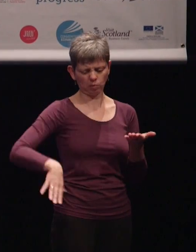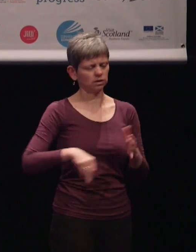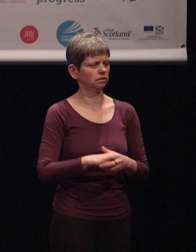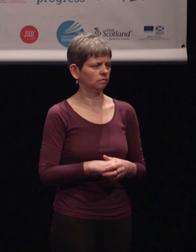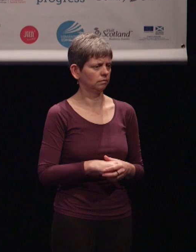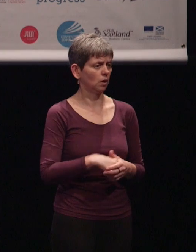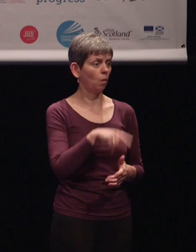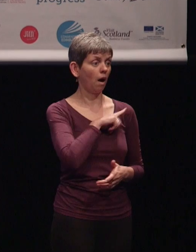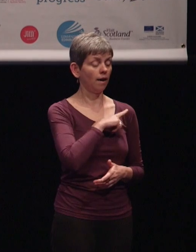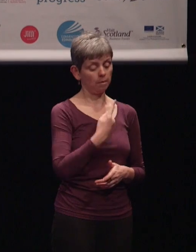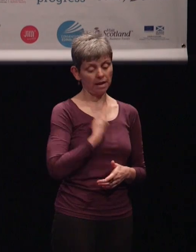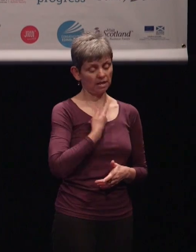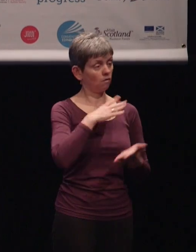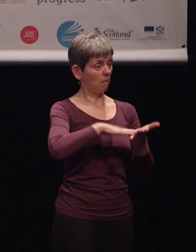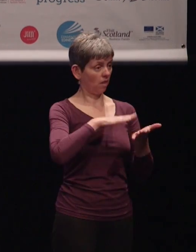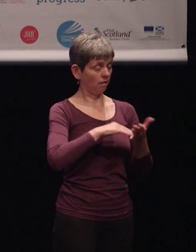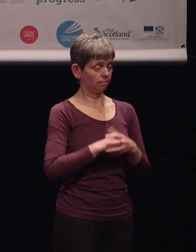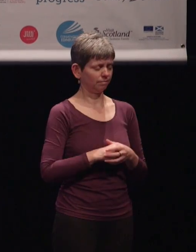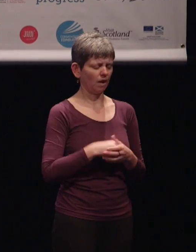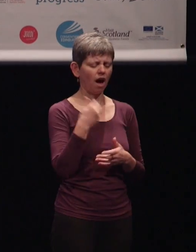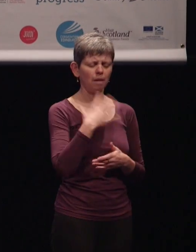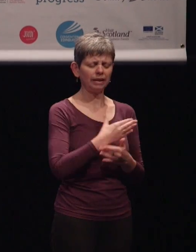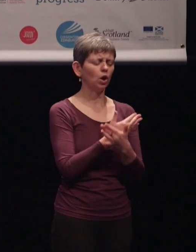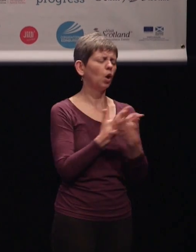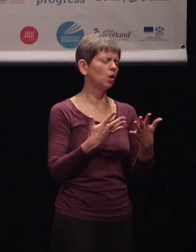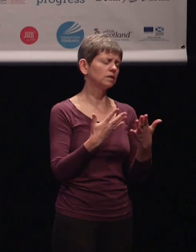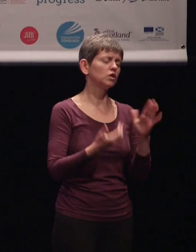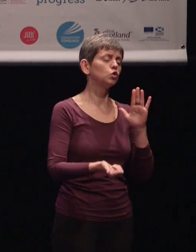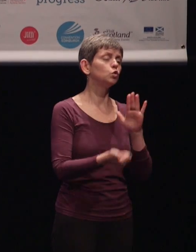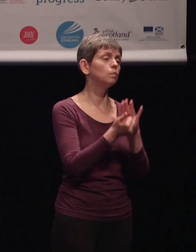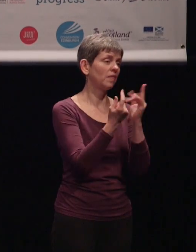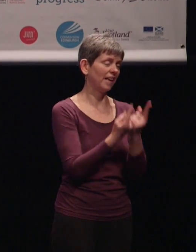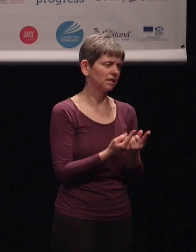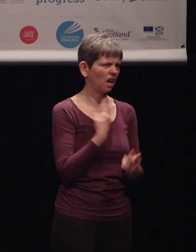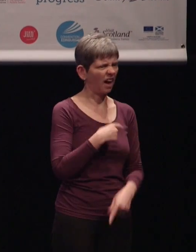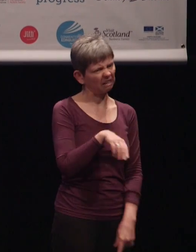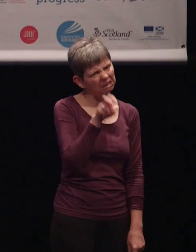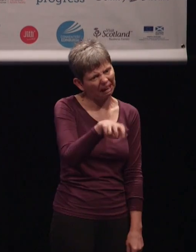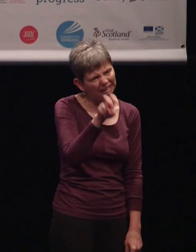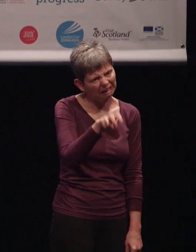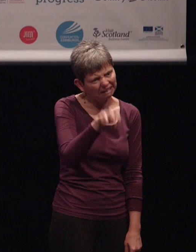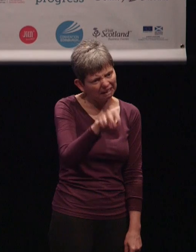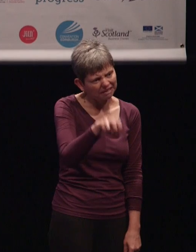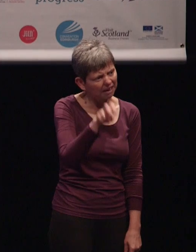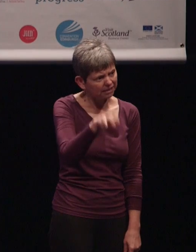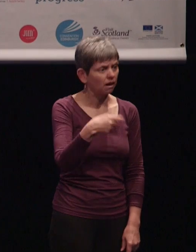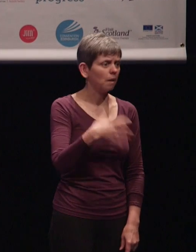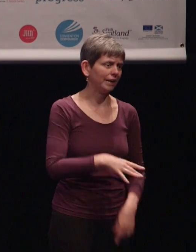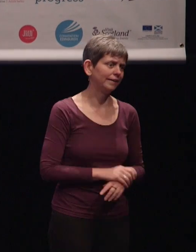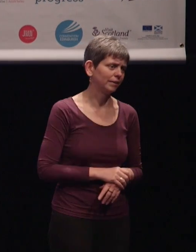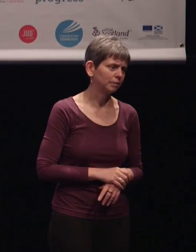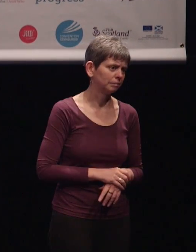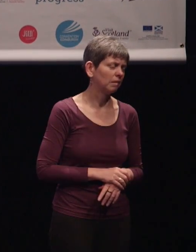lots of stupid things that I don't believe in, such as nagging, for example, but that's okay, because it's not a